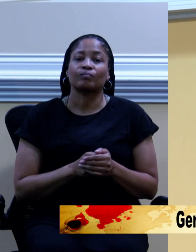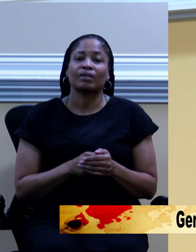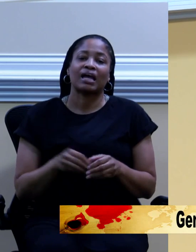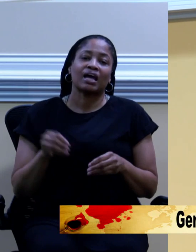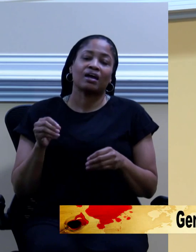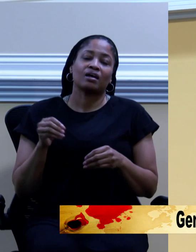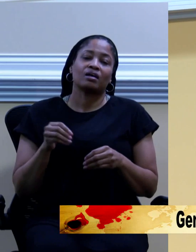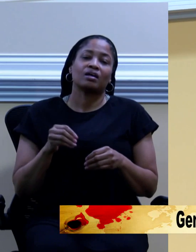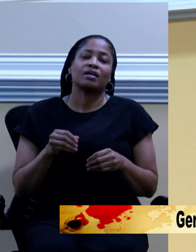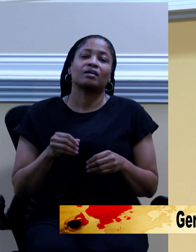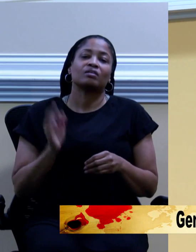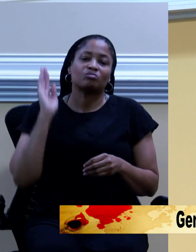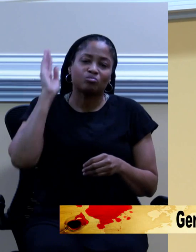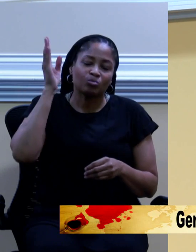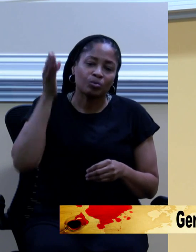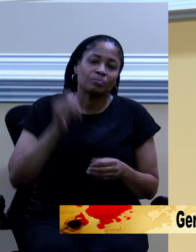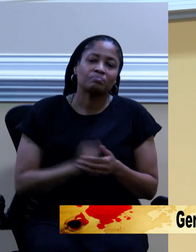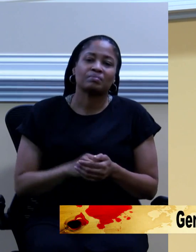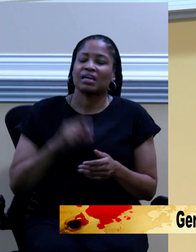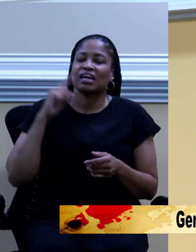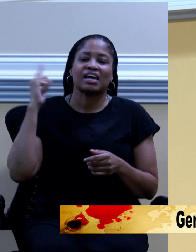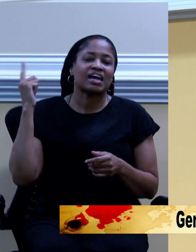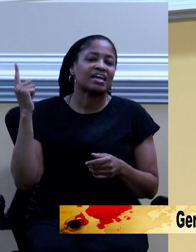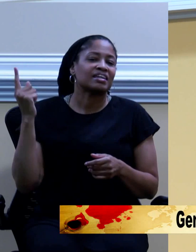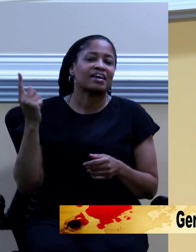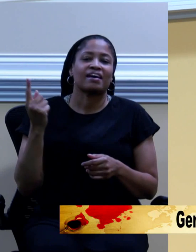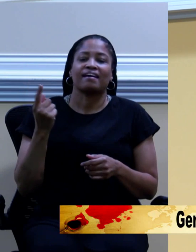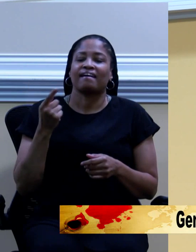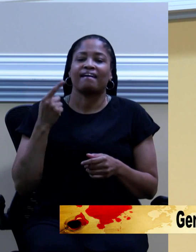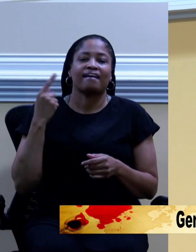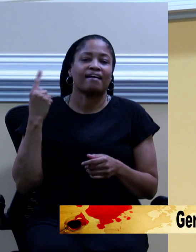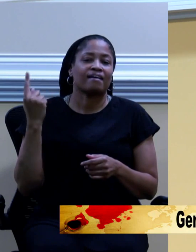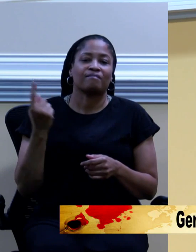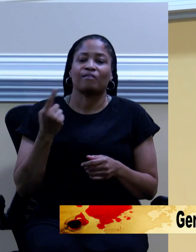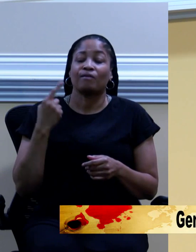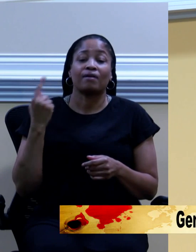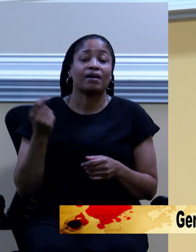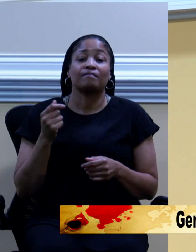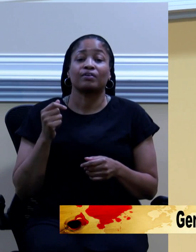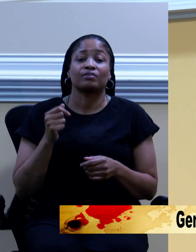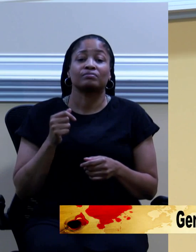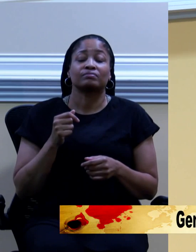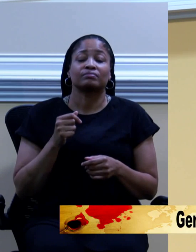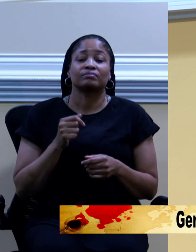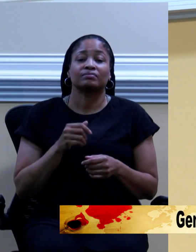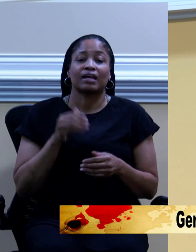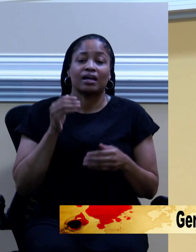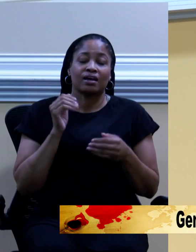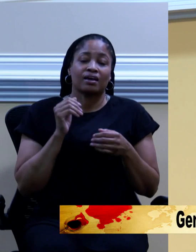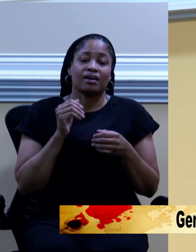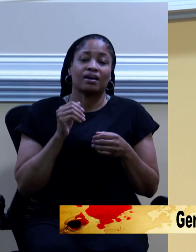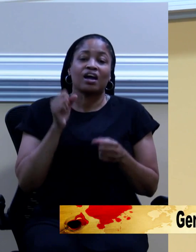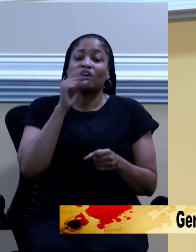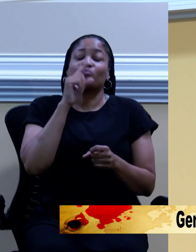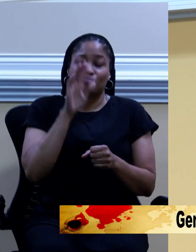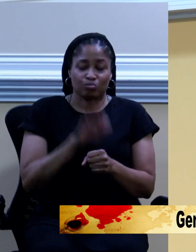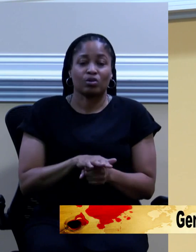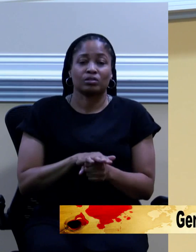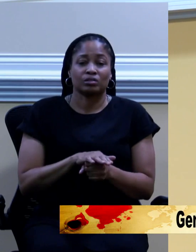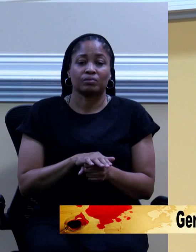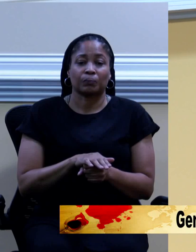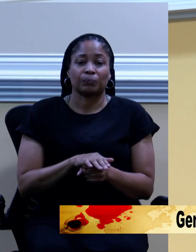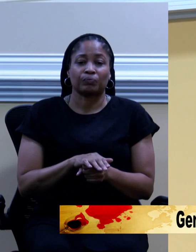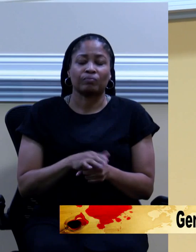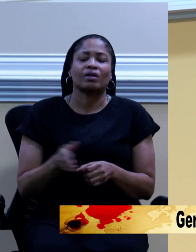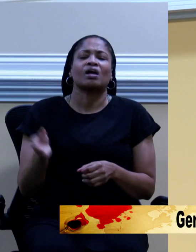an everlasting covenant, to be a God unto thee and to thy seed after thee. Now let's look at this covenant. Skip down to verse 9